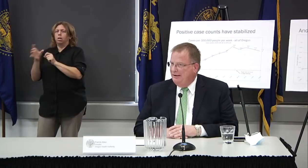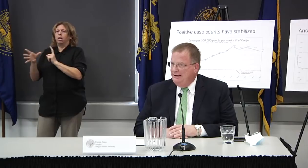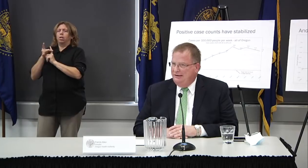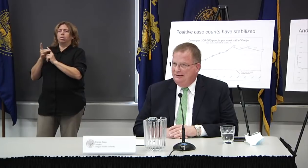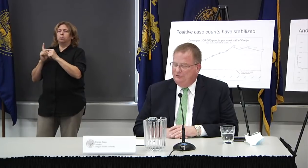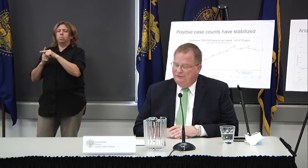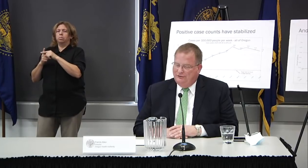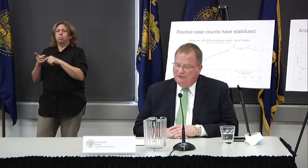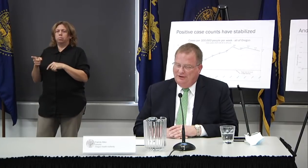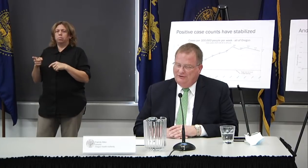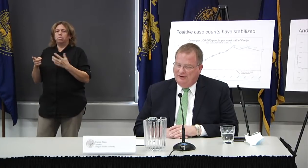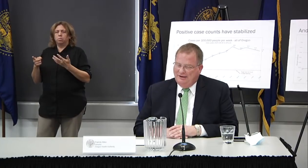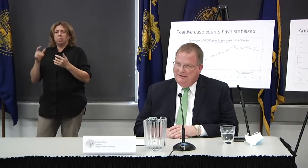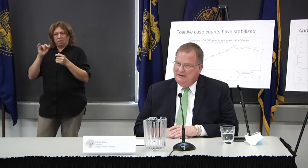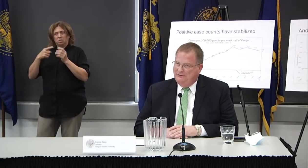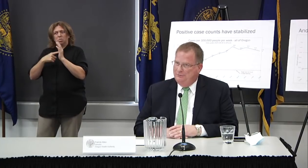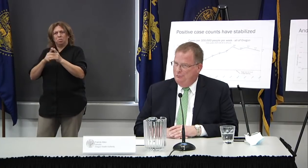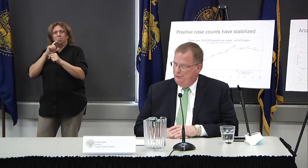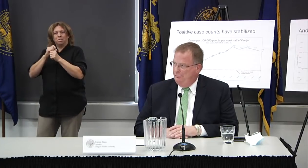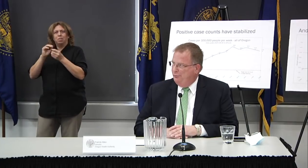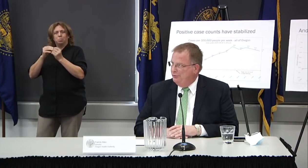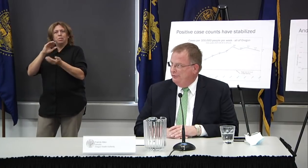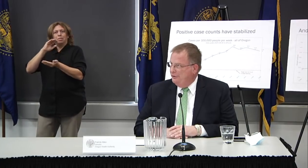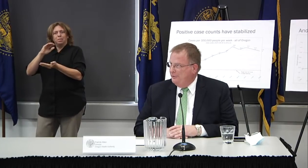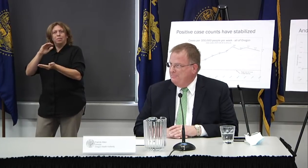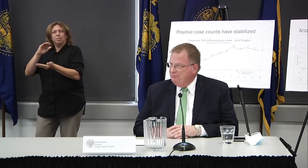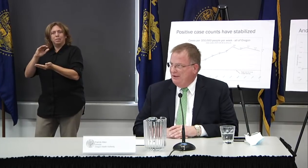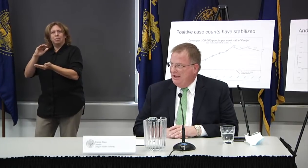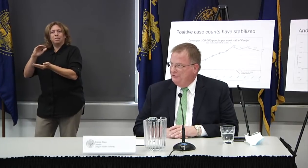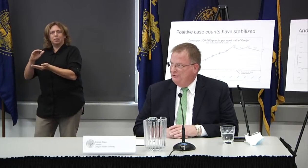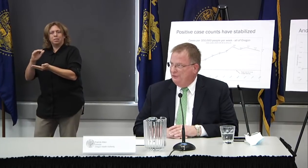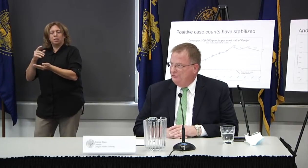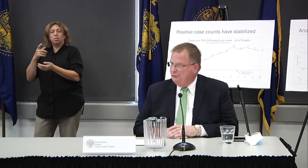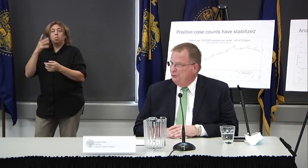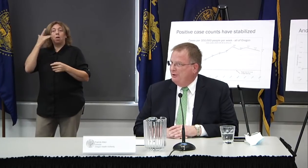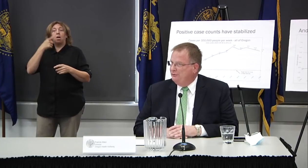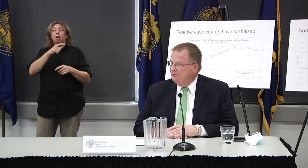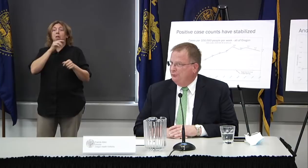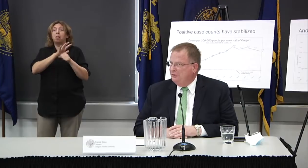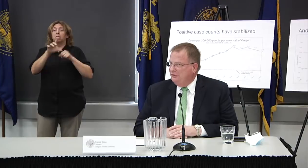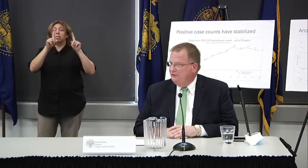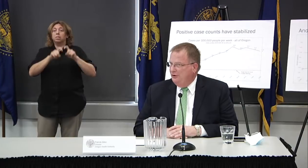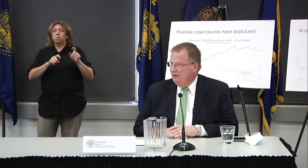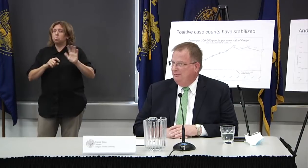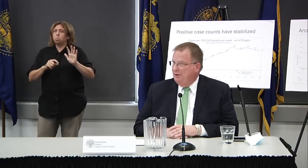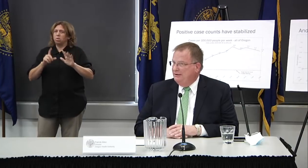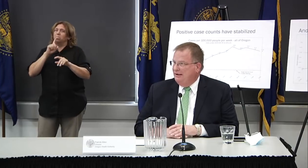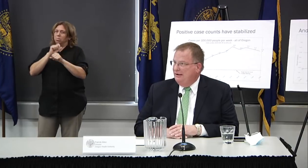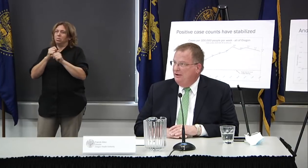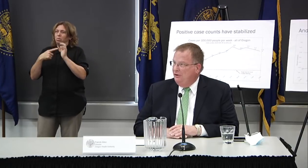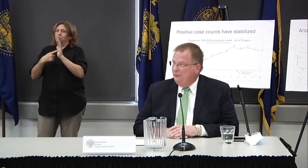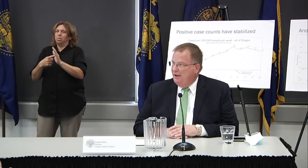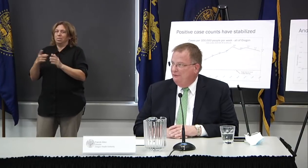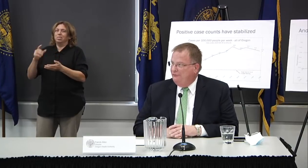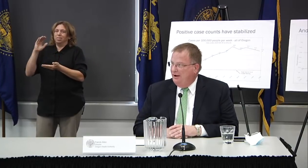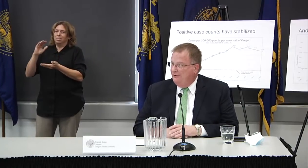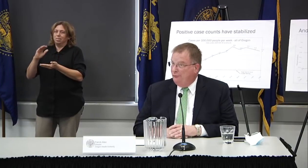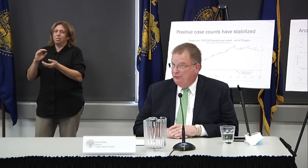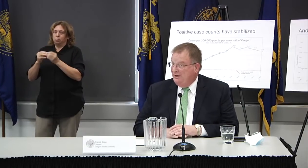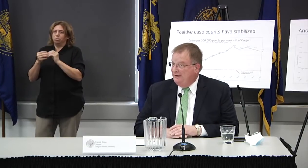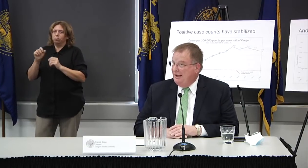masked by insufficient testing. I think even more important, though, as of our school metrics release on Monday, we